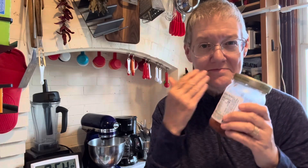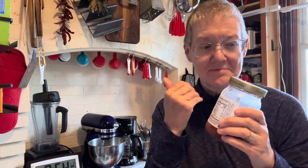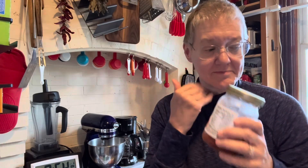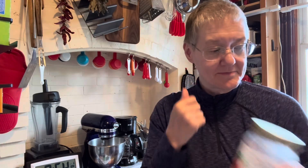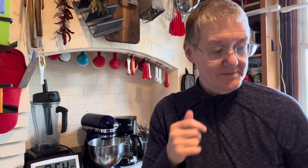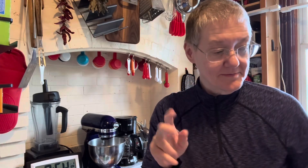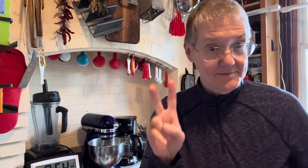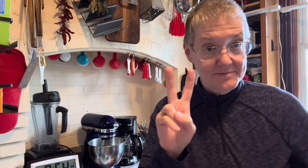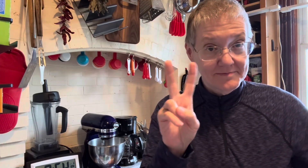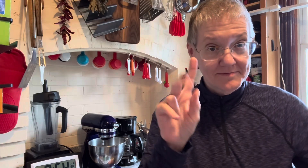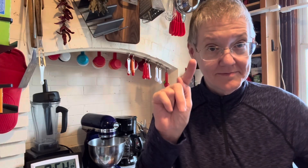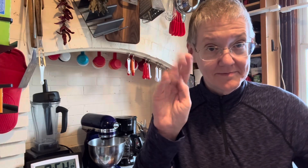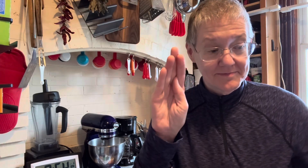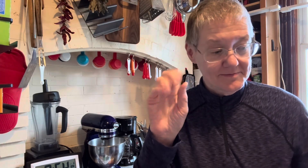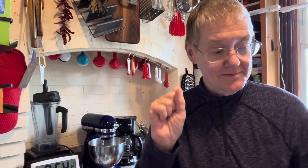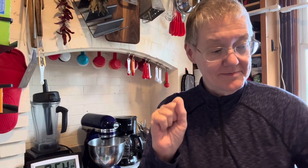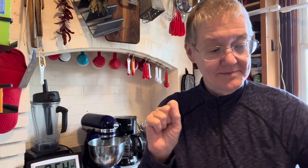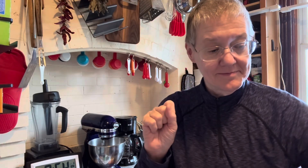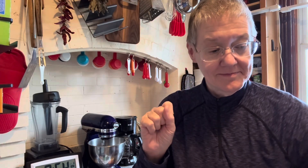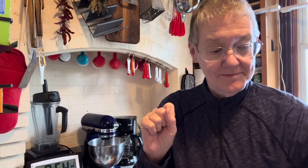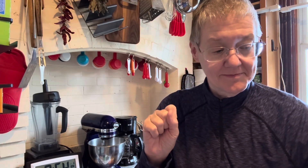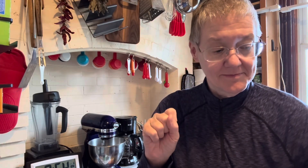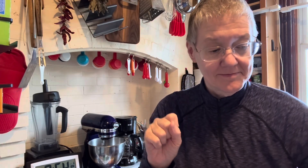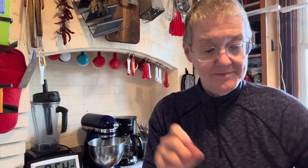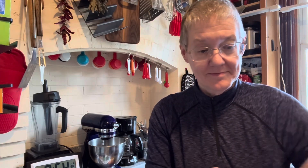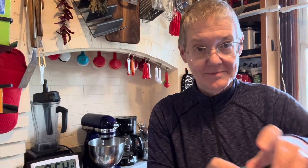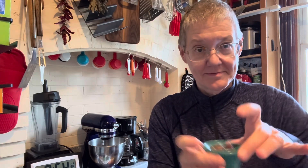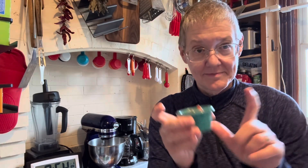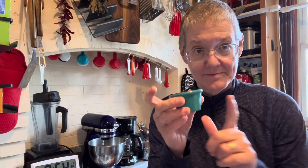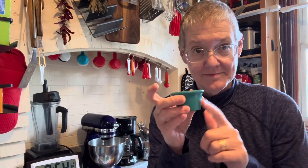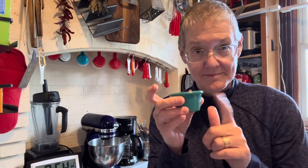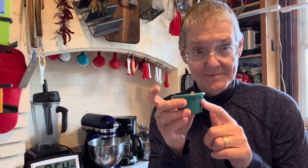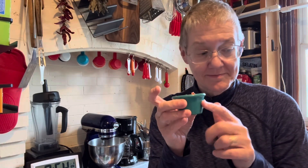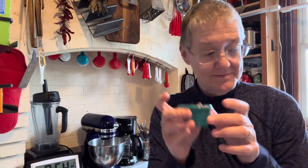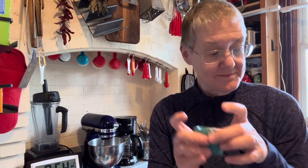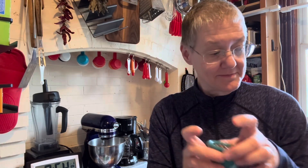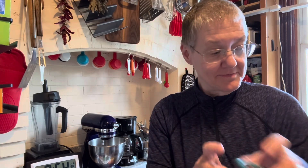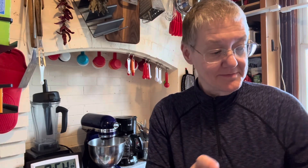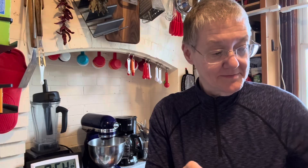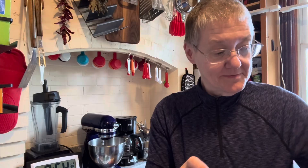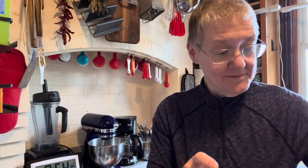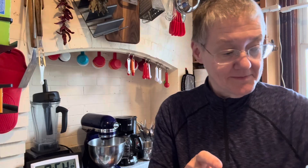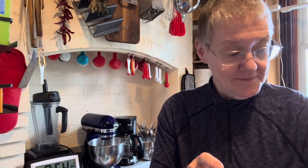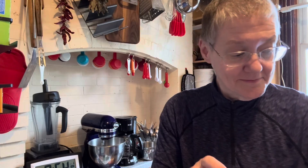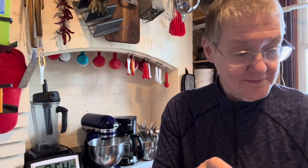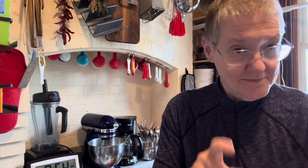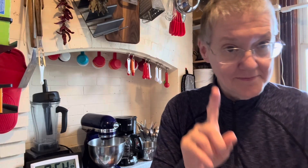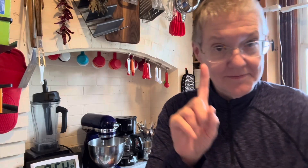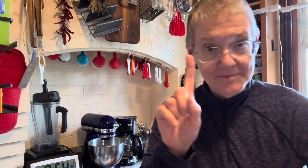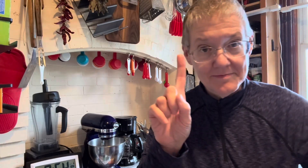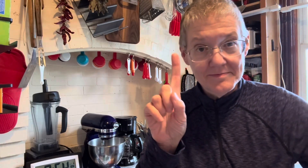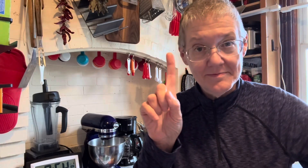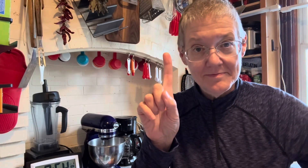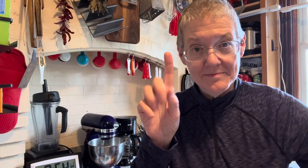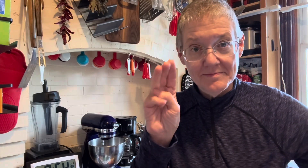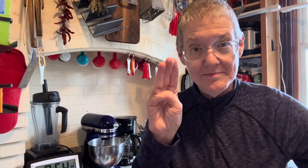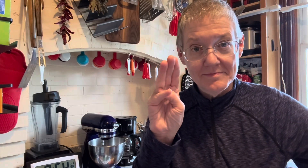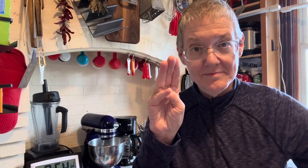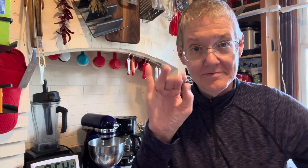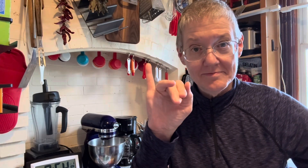Many salsas add sugar. So 2 tablespoons, 2 grams of net carbs.